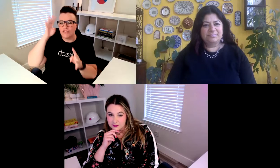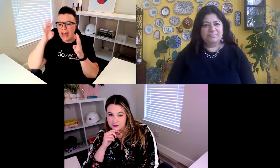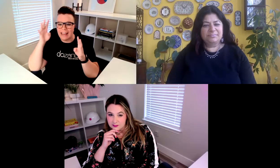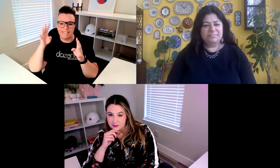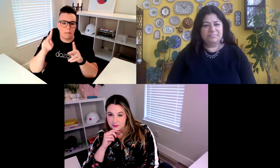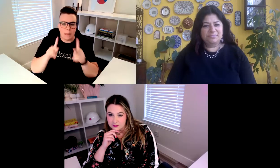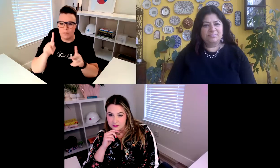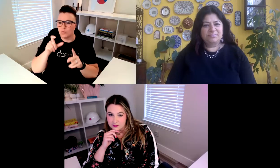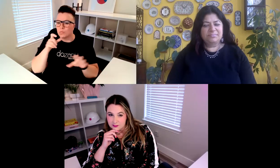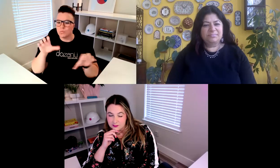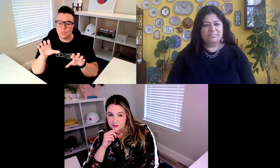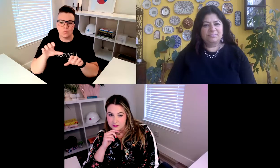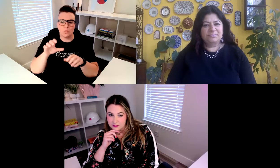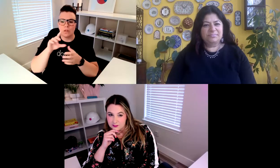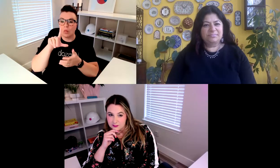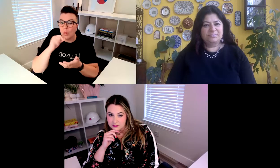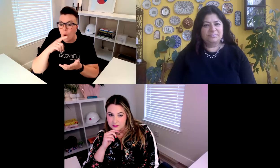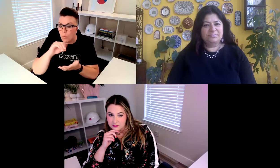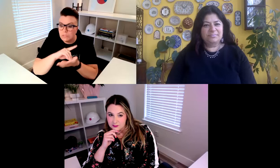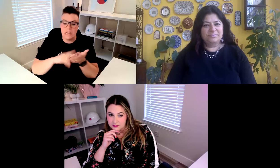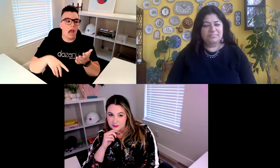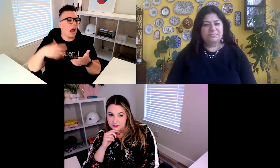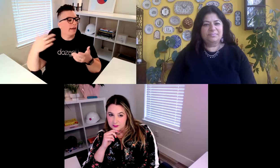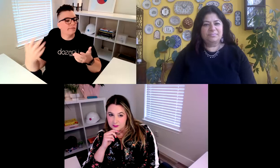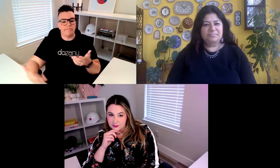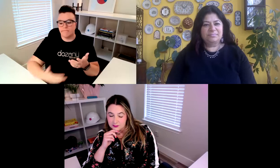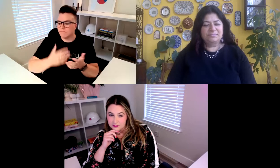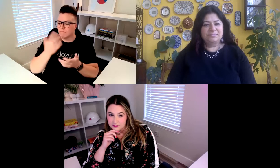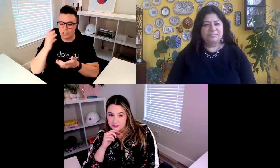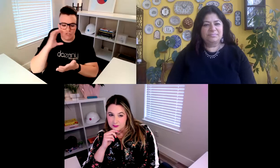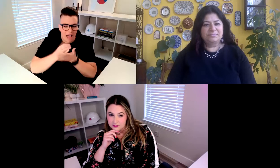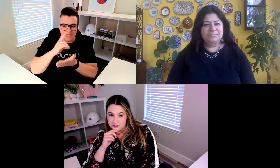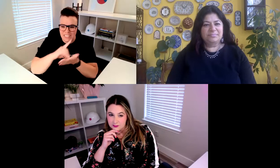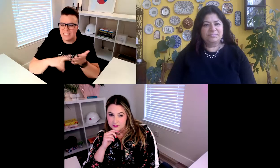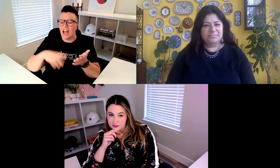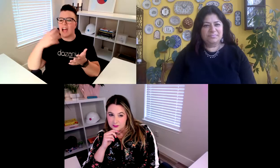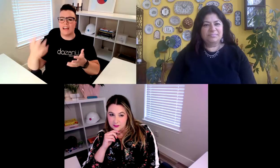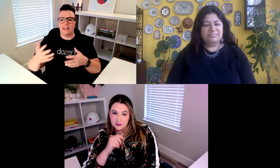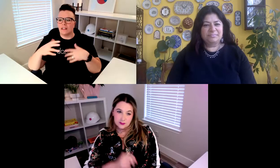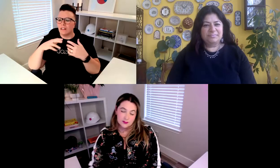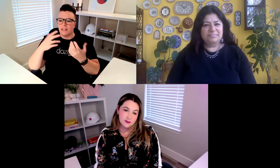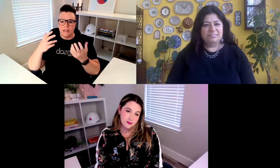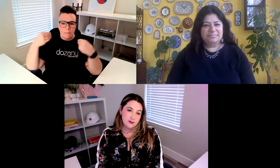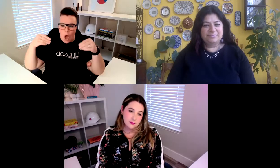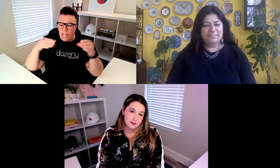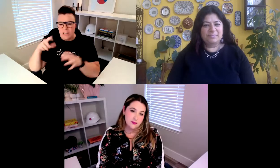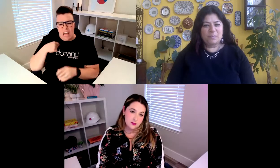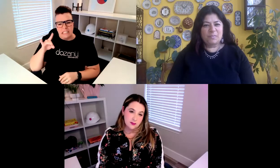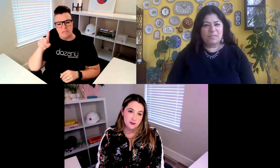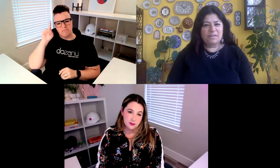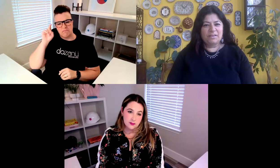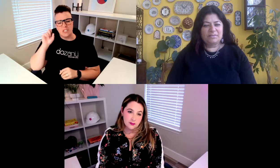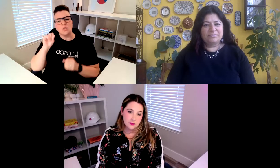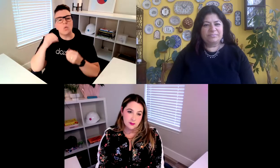Because I've seen other, you know, independent creative women out there doing logo design and doing, you know, branding work,